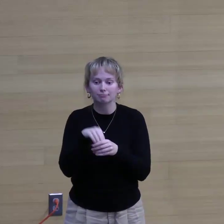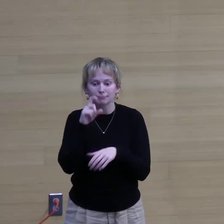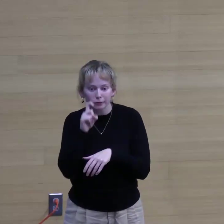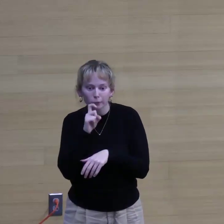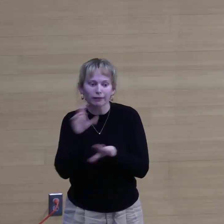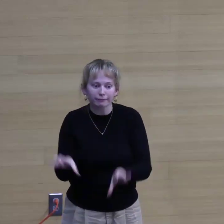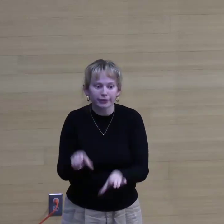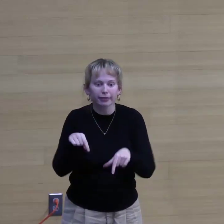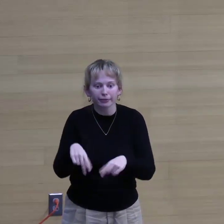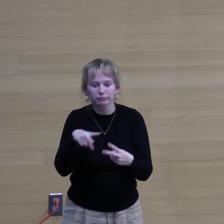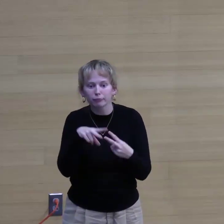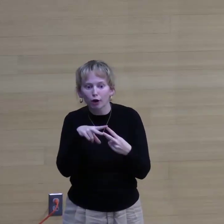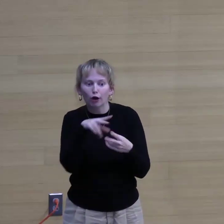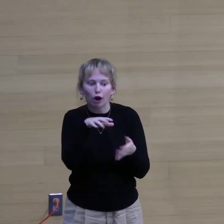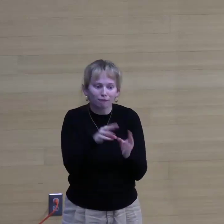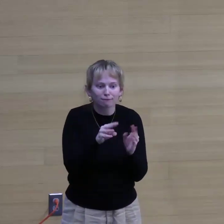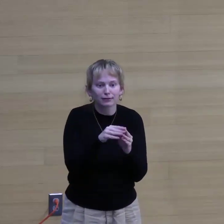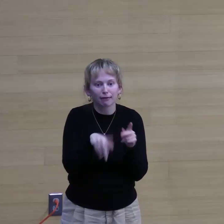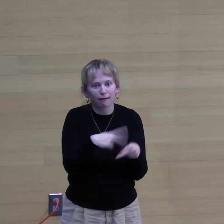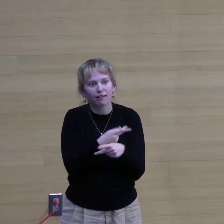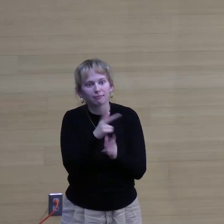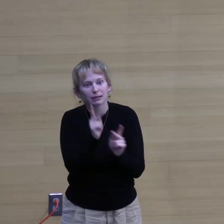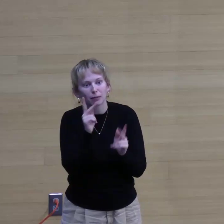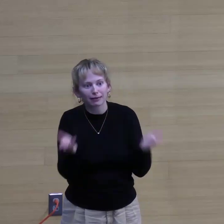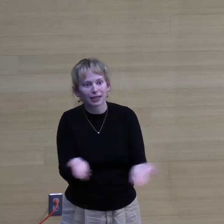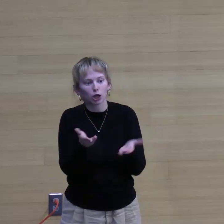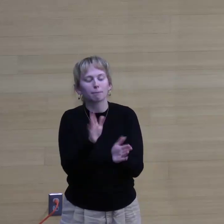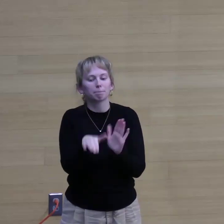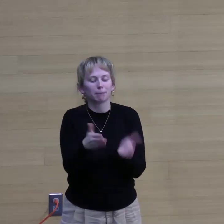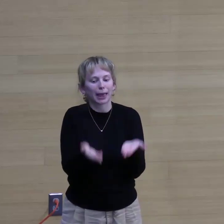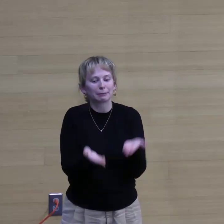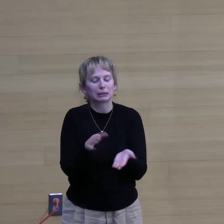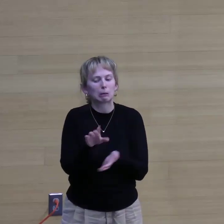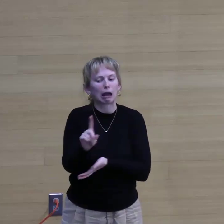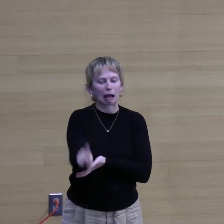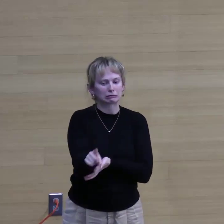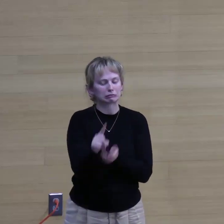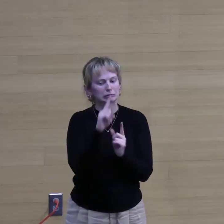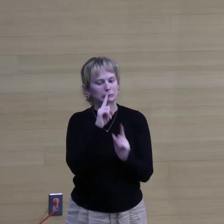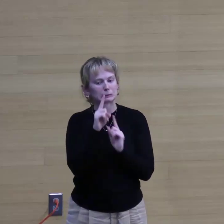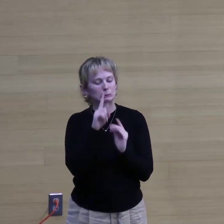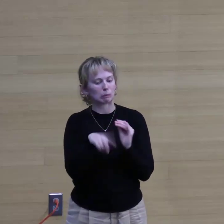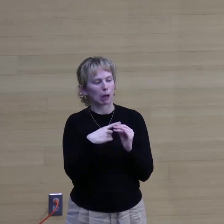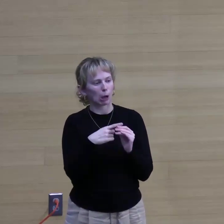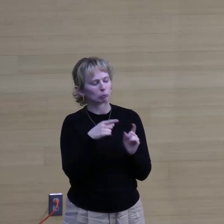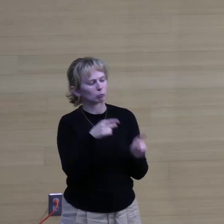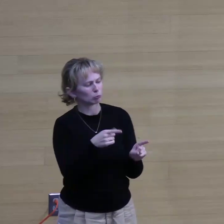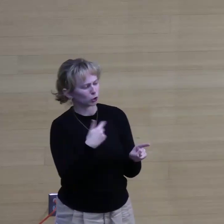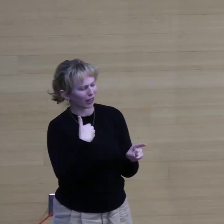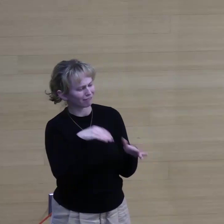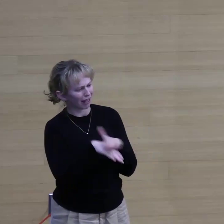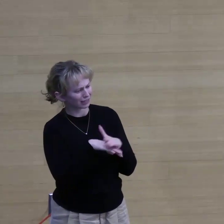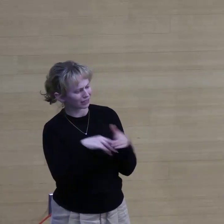partner at this conference, given the type of folks we have here, you may want to have a conversation about, are there